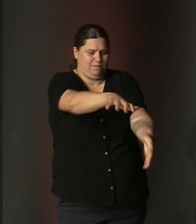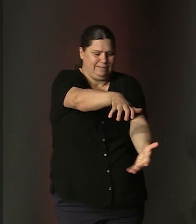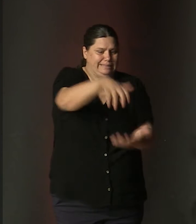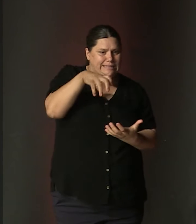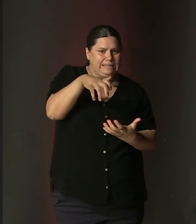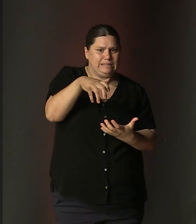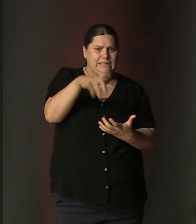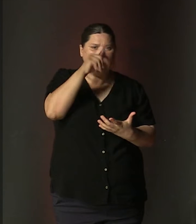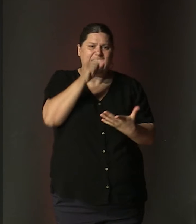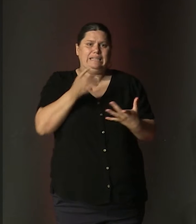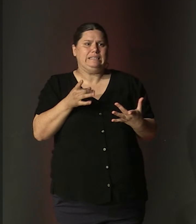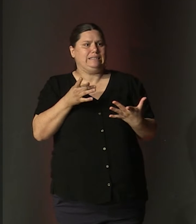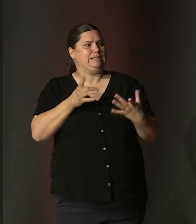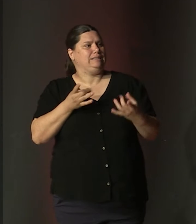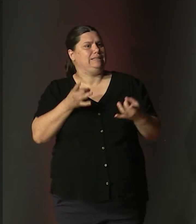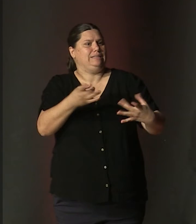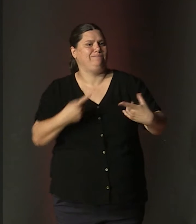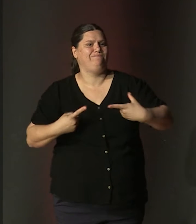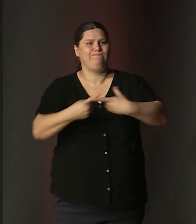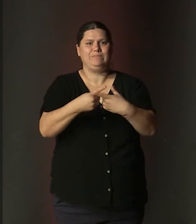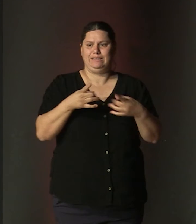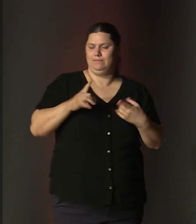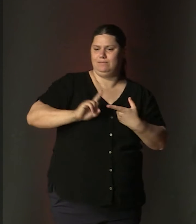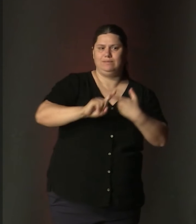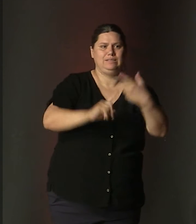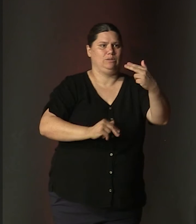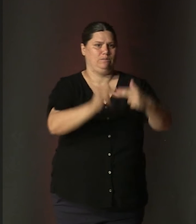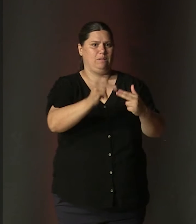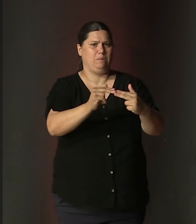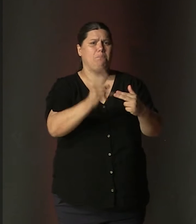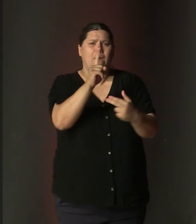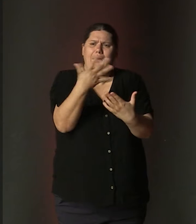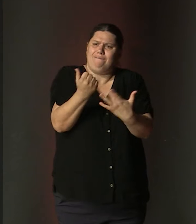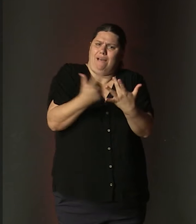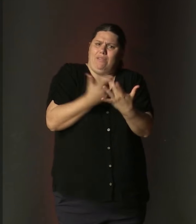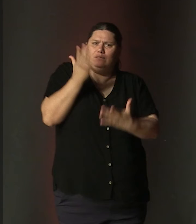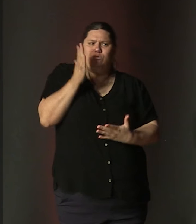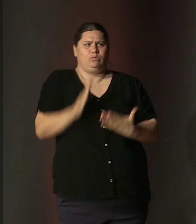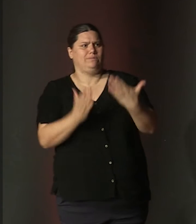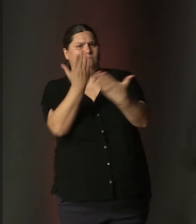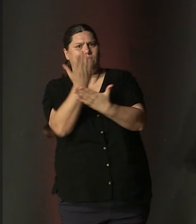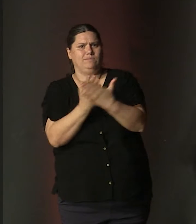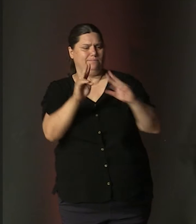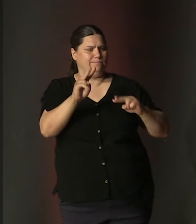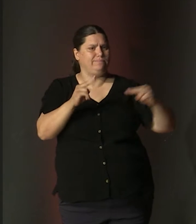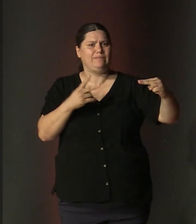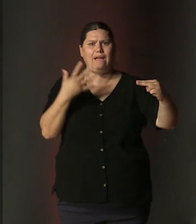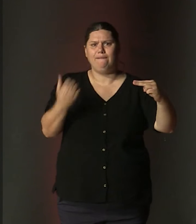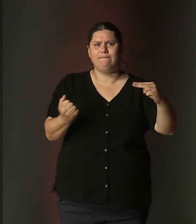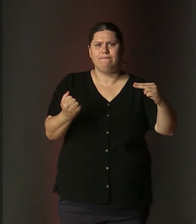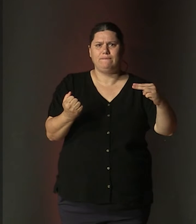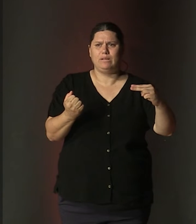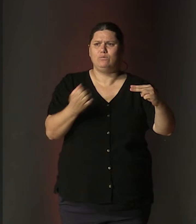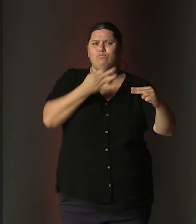impediment to sustainable development. There are other dimensions, though, to the minerals story, not so